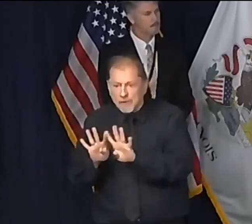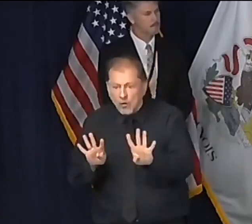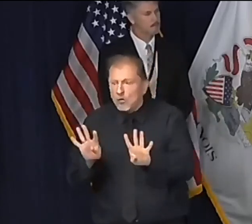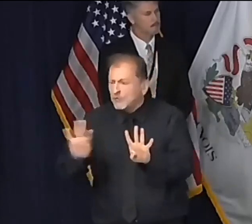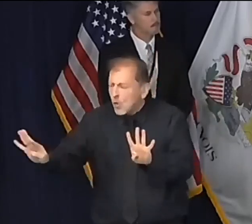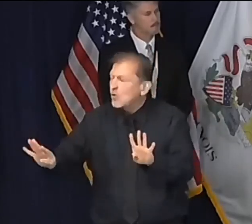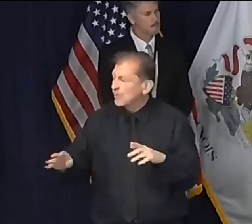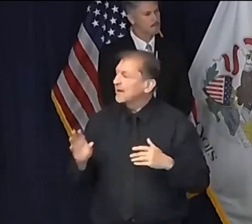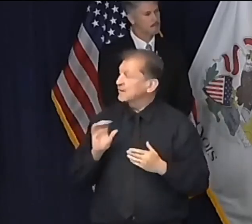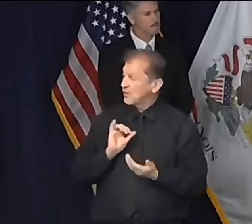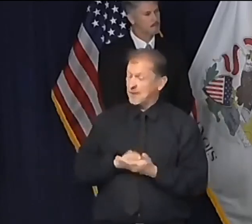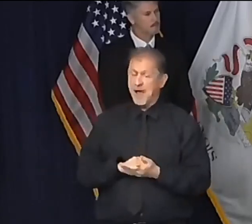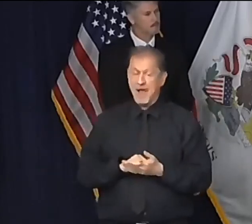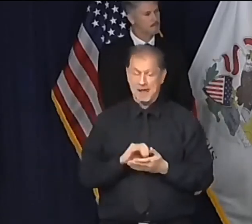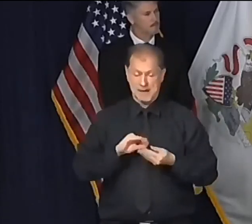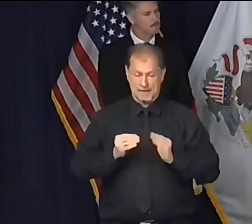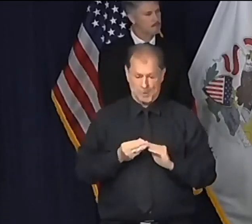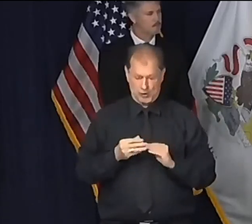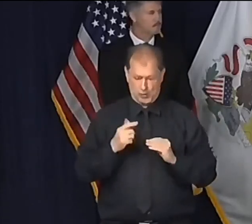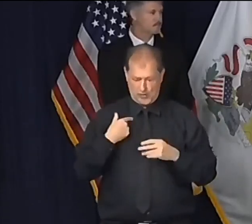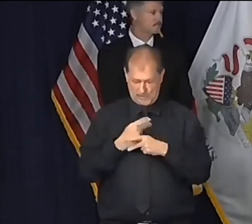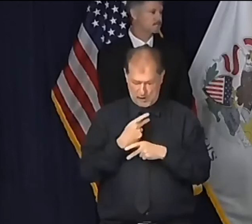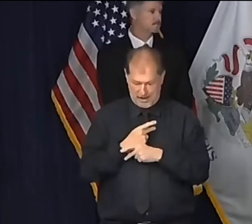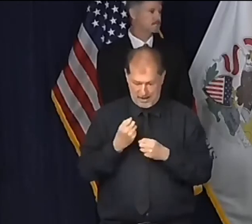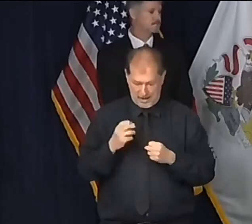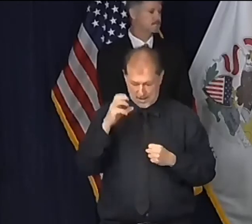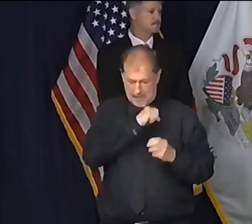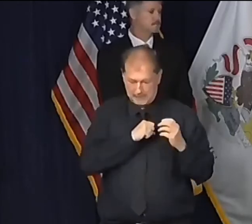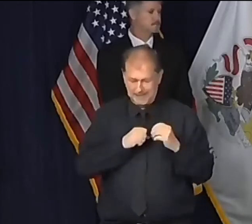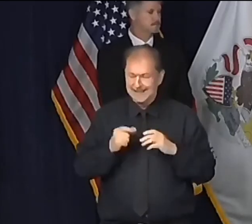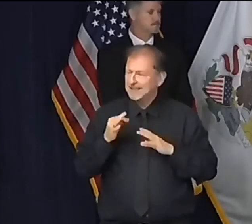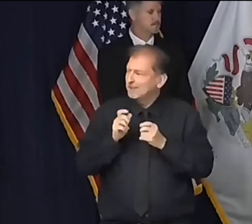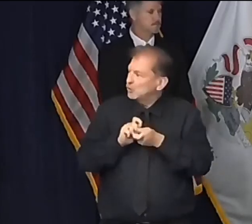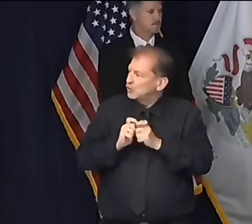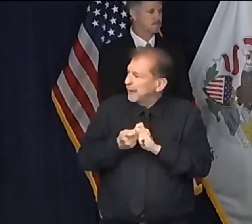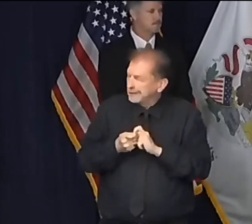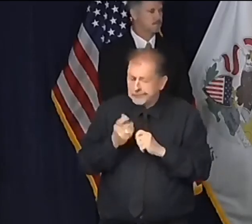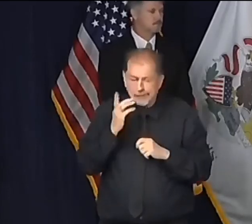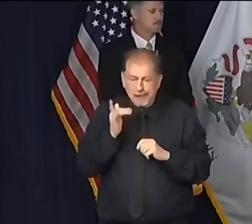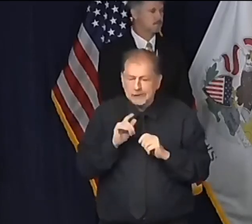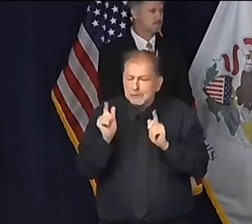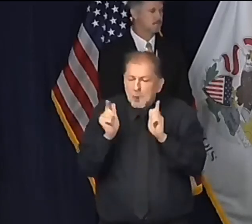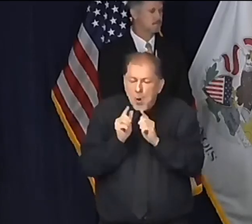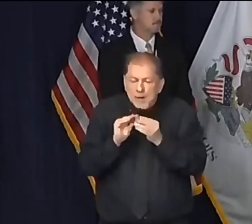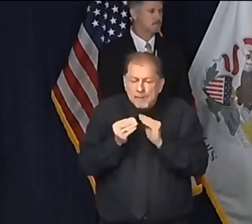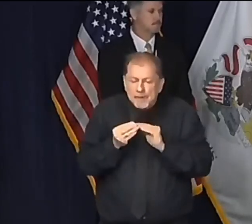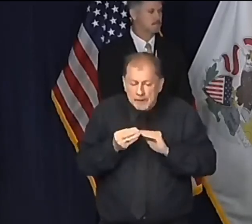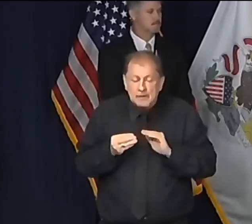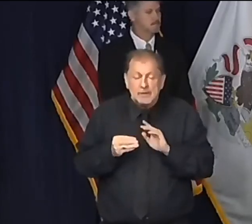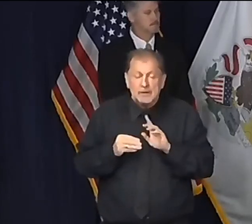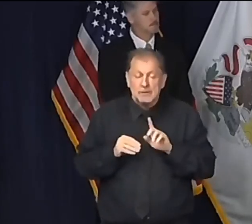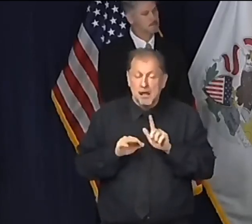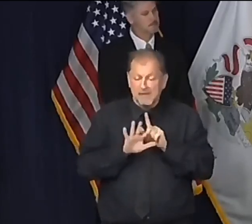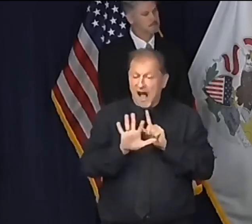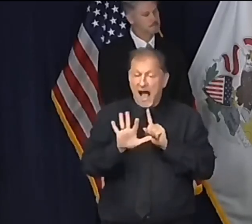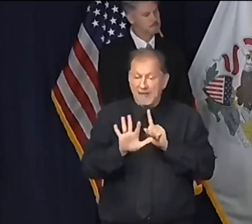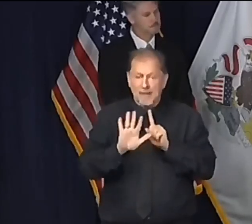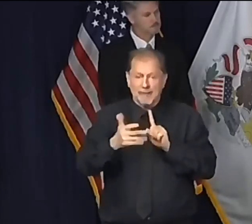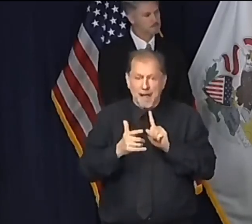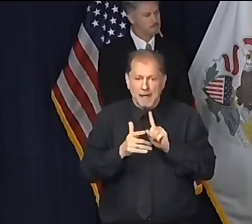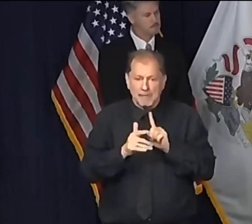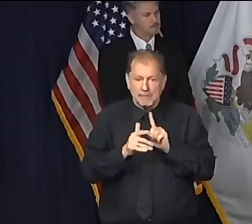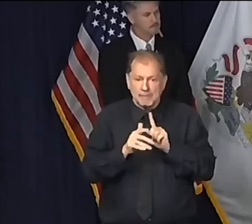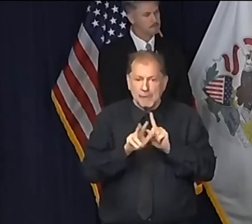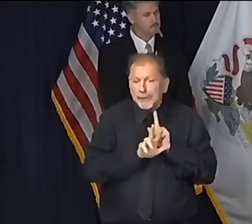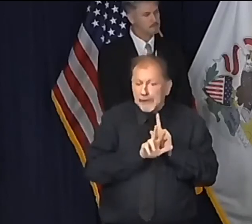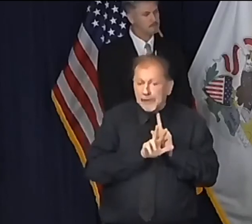So that number by itself, if you change it by 0.1, one direction or another, has an enormous effect